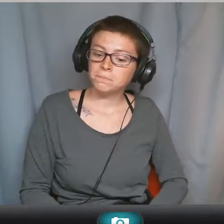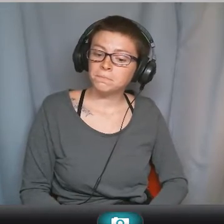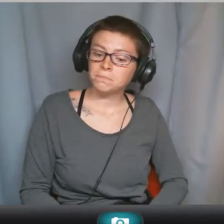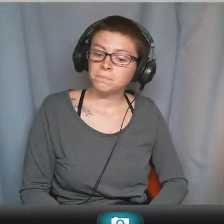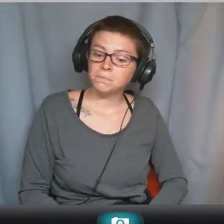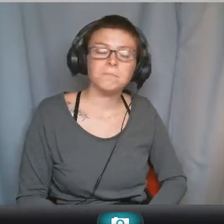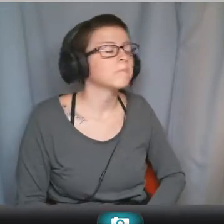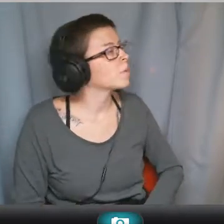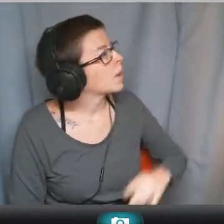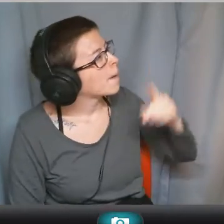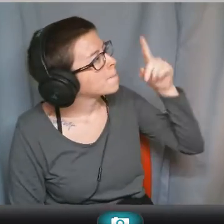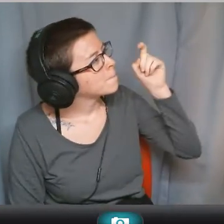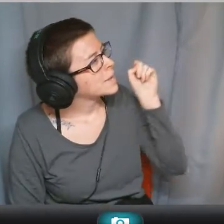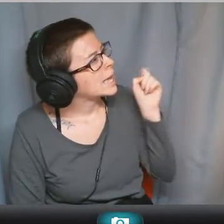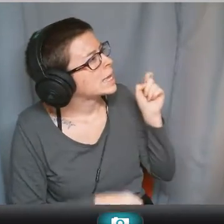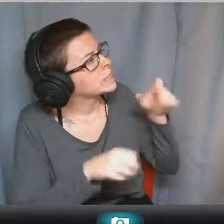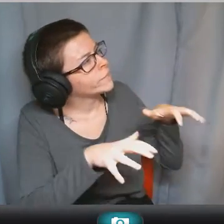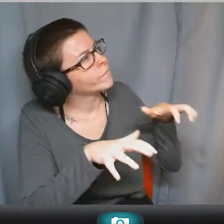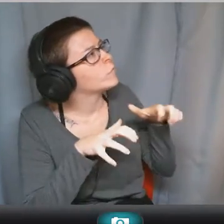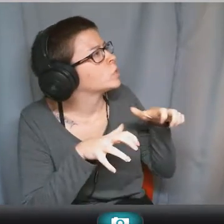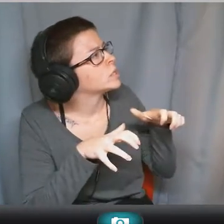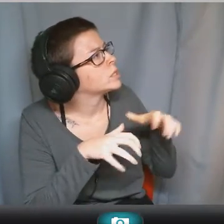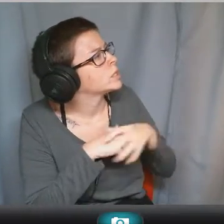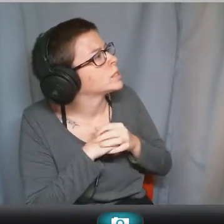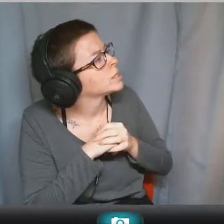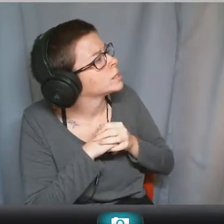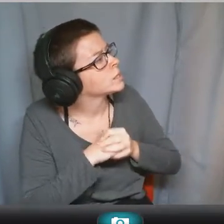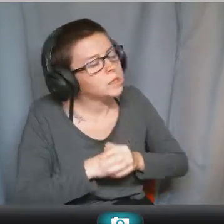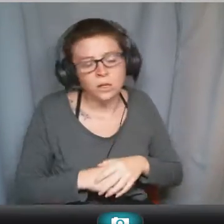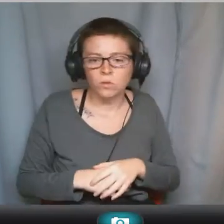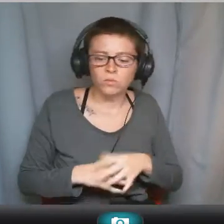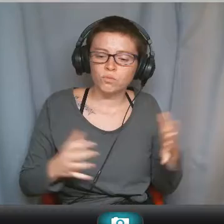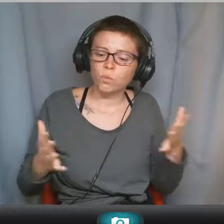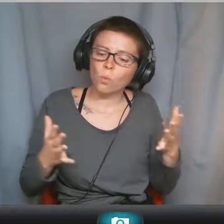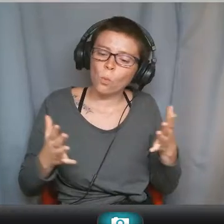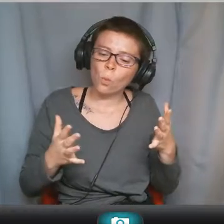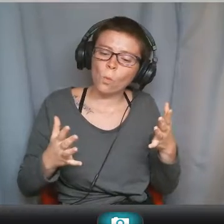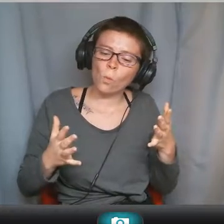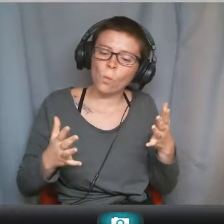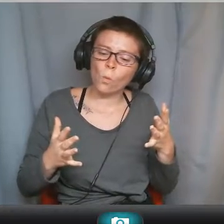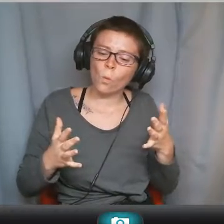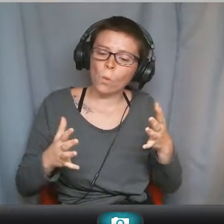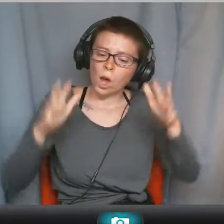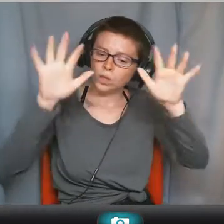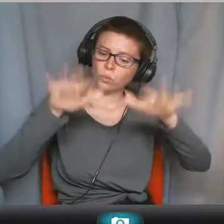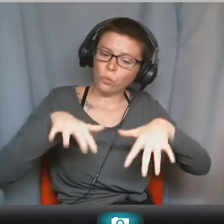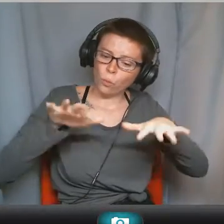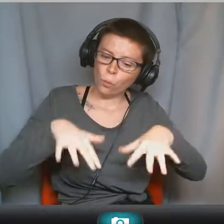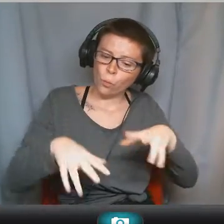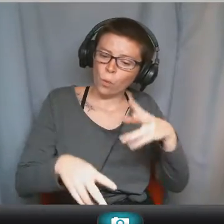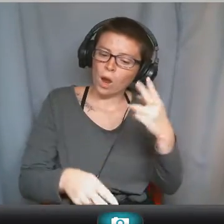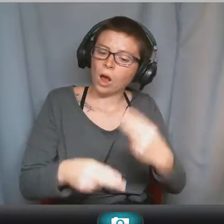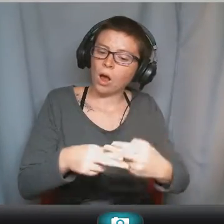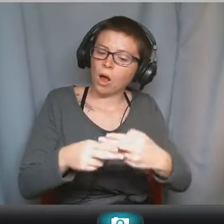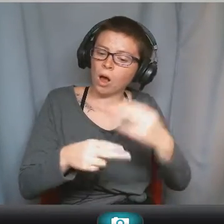called when it freezes and falls? Ice. Ice. And what's that other word